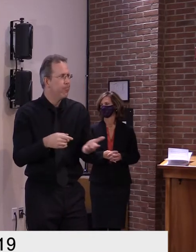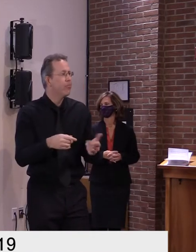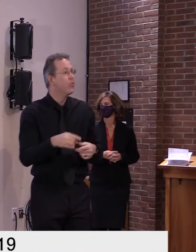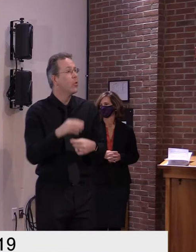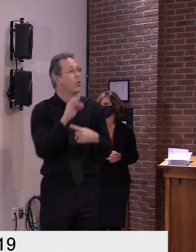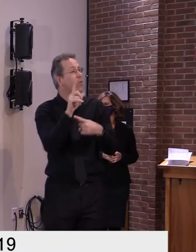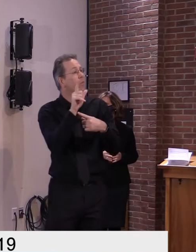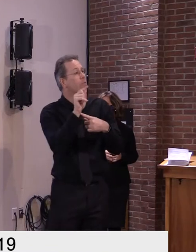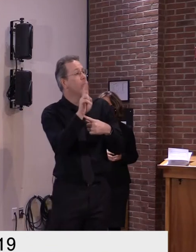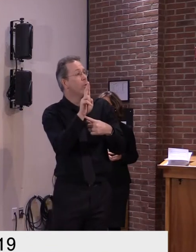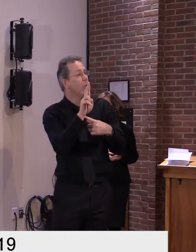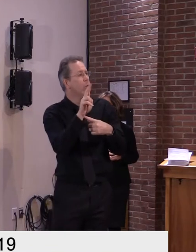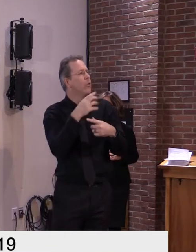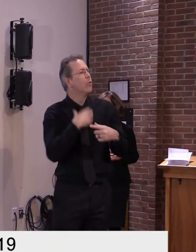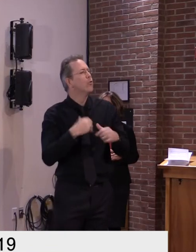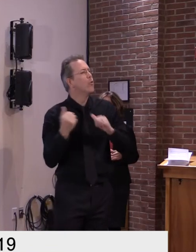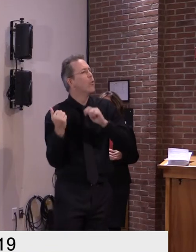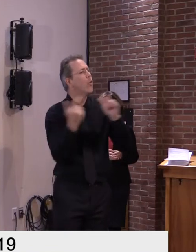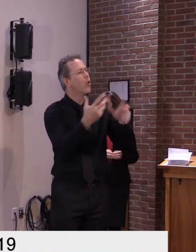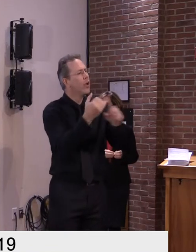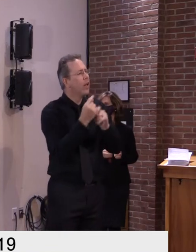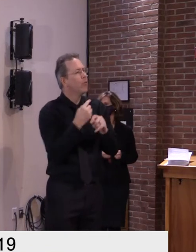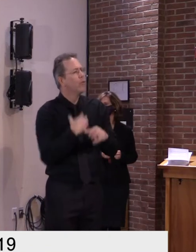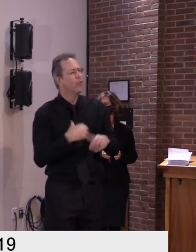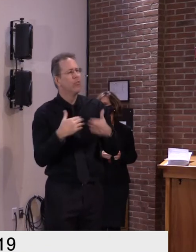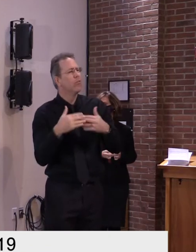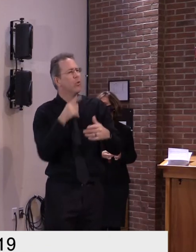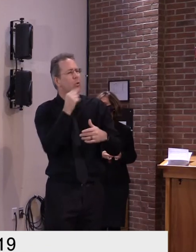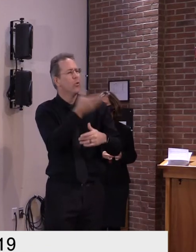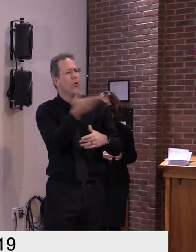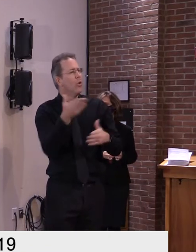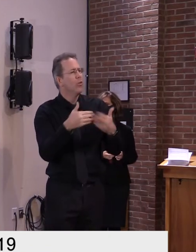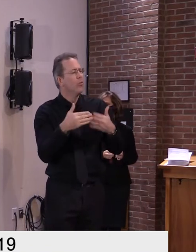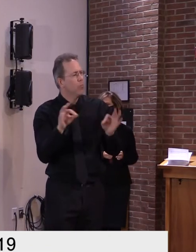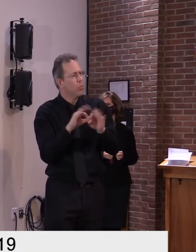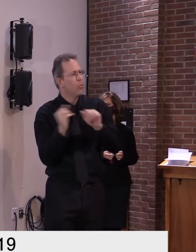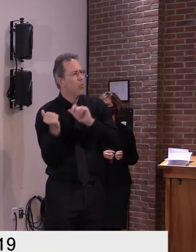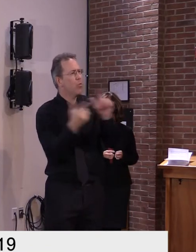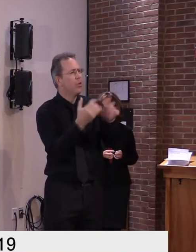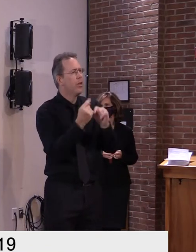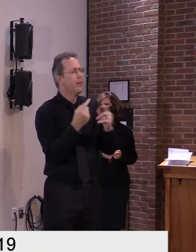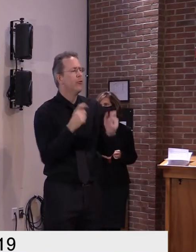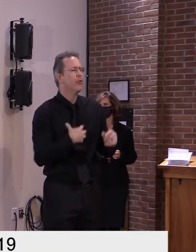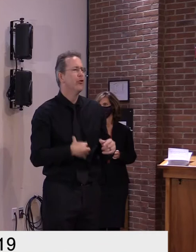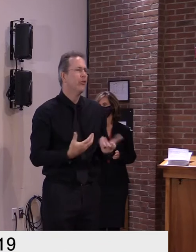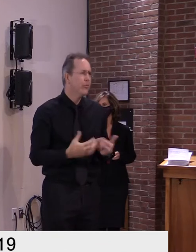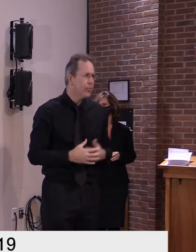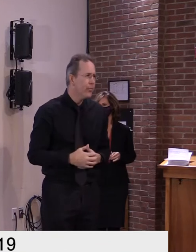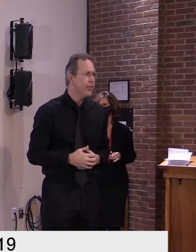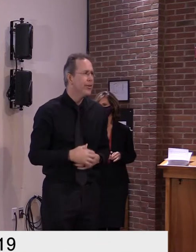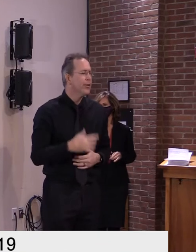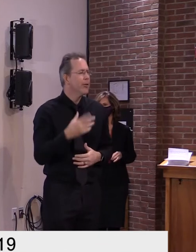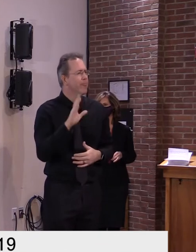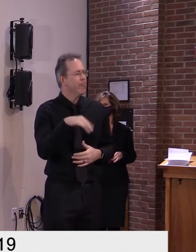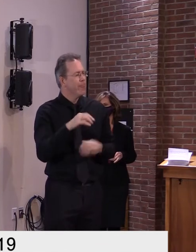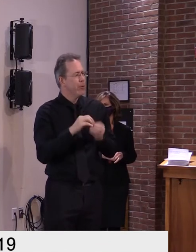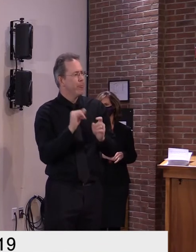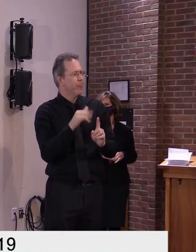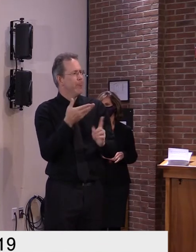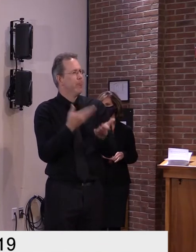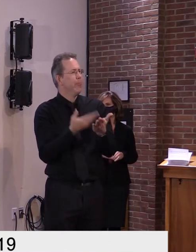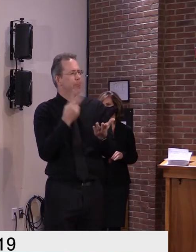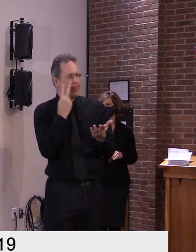people are having it uptake the most. So that's of concern. I think what we have to